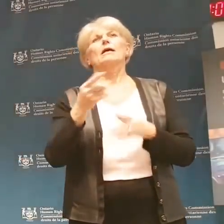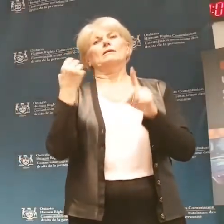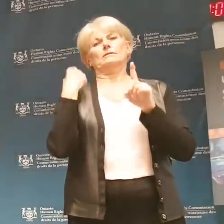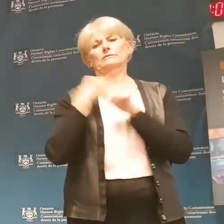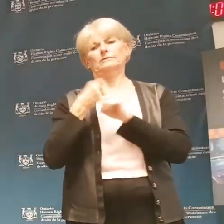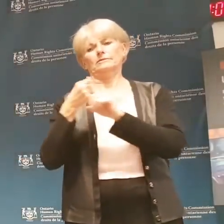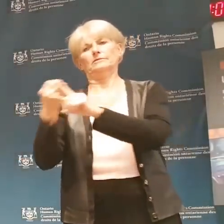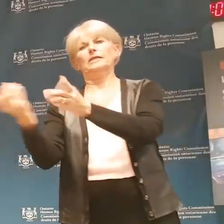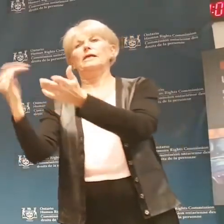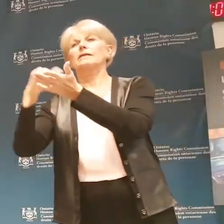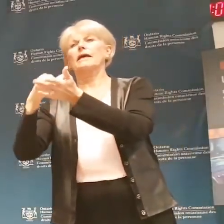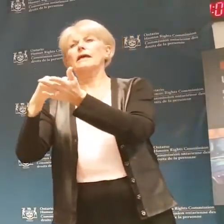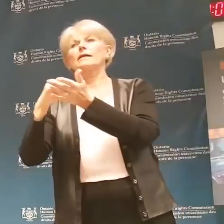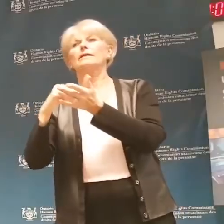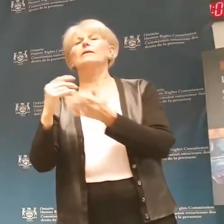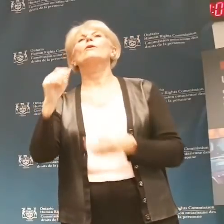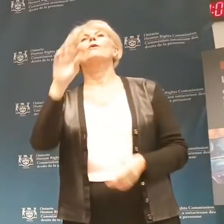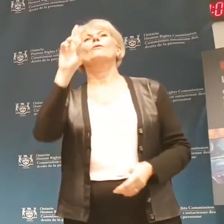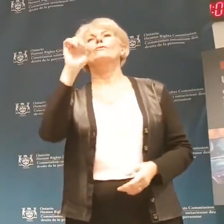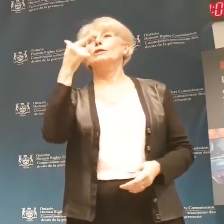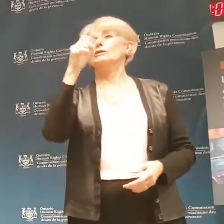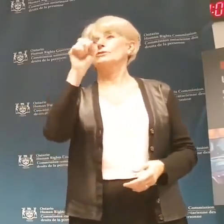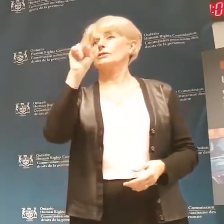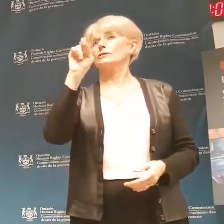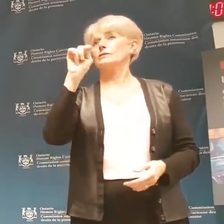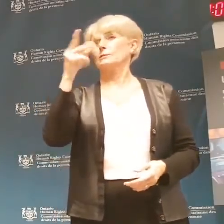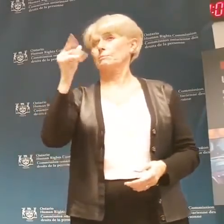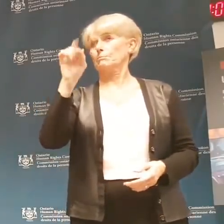incidents came up in Regent Park.